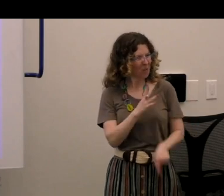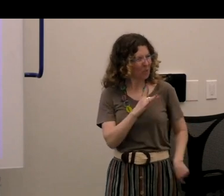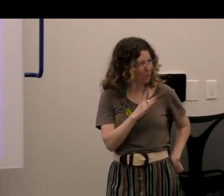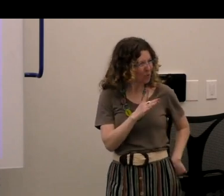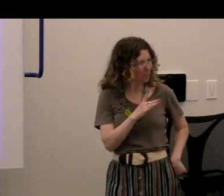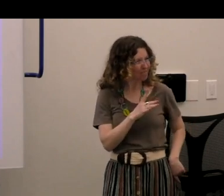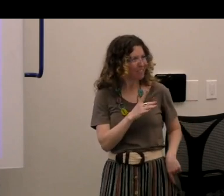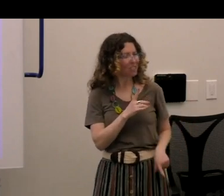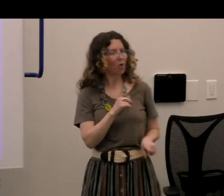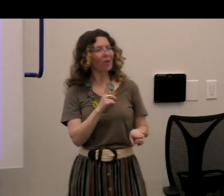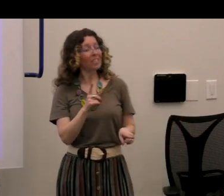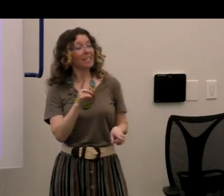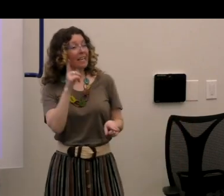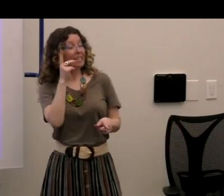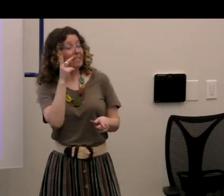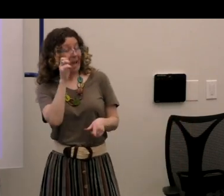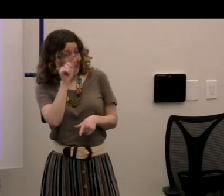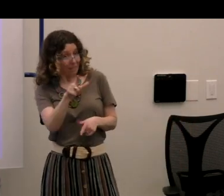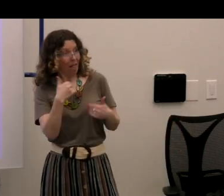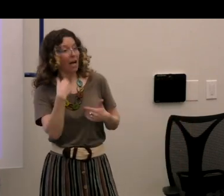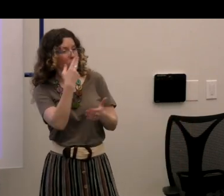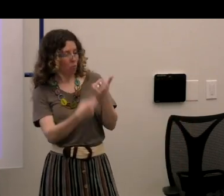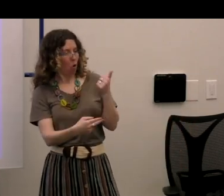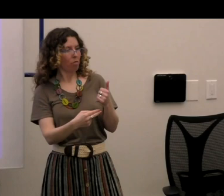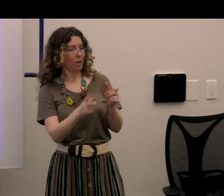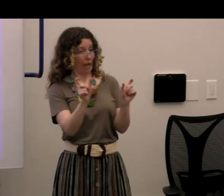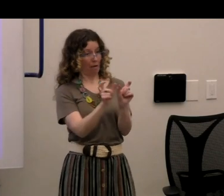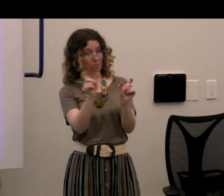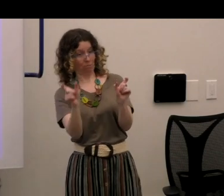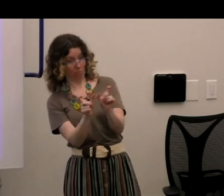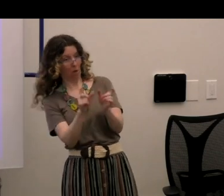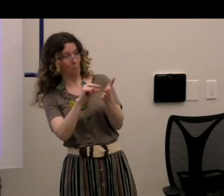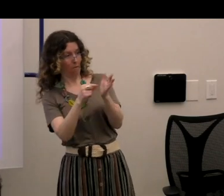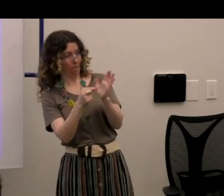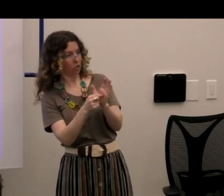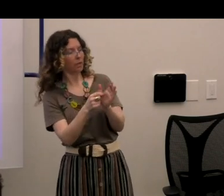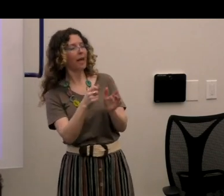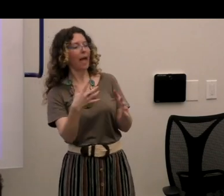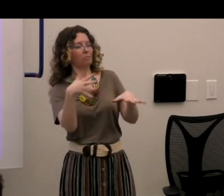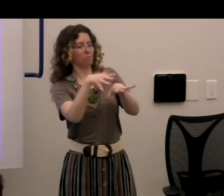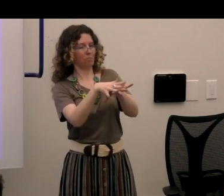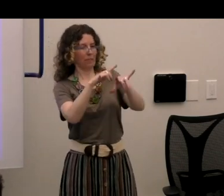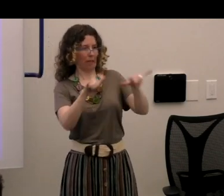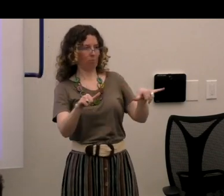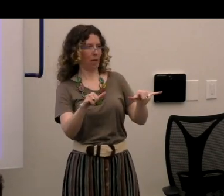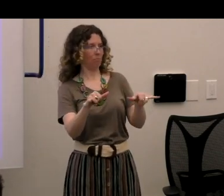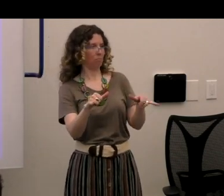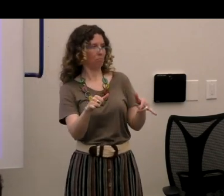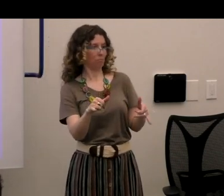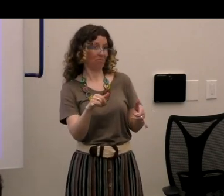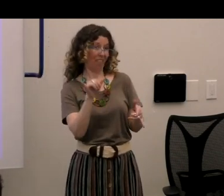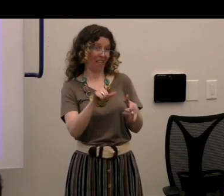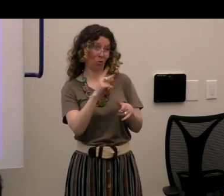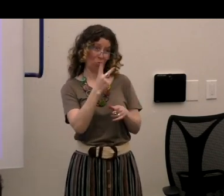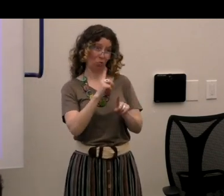in this way to really inflect that meaning. ASL does have both simultaneous and concurrent morphology,